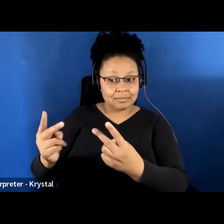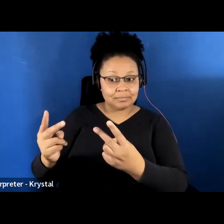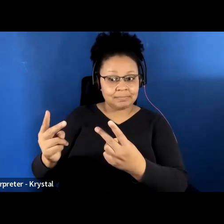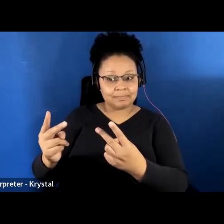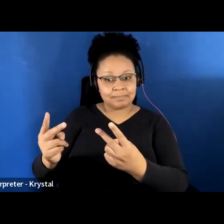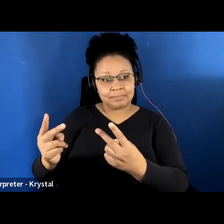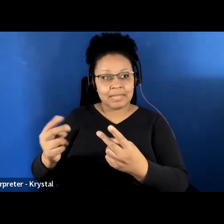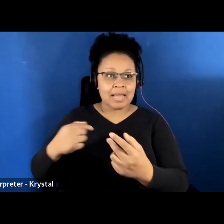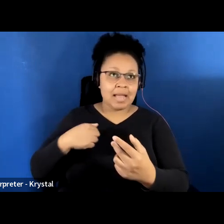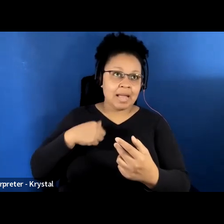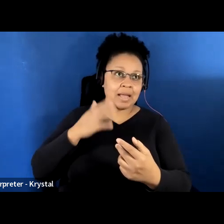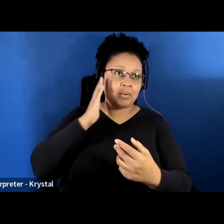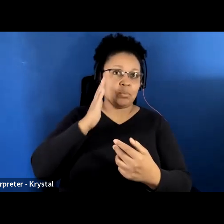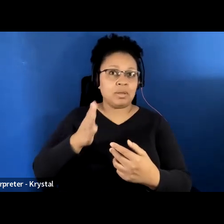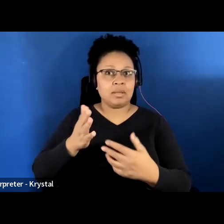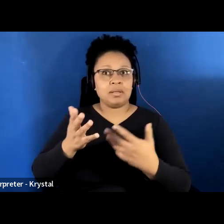knock,